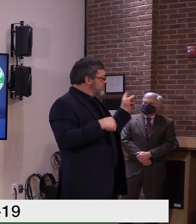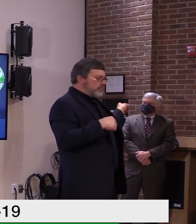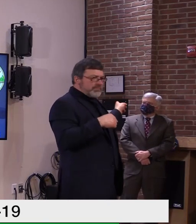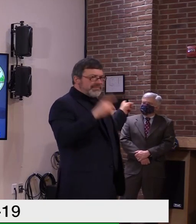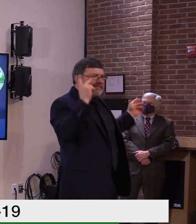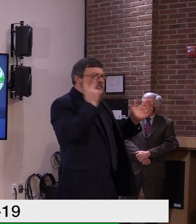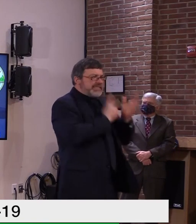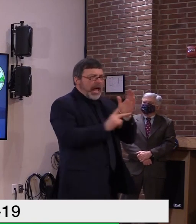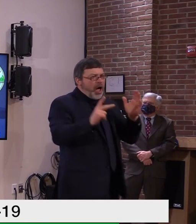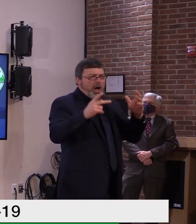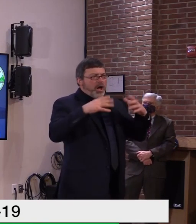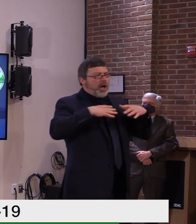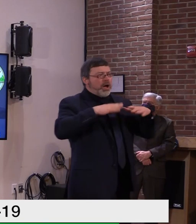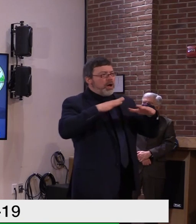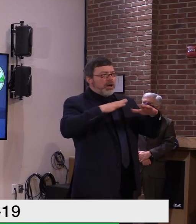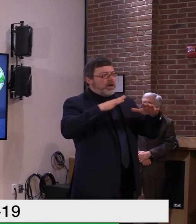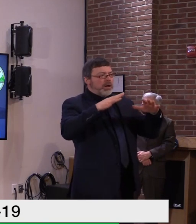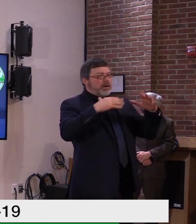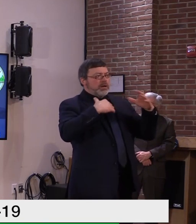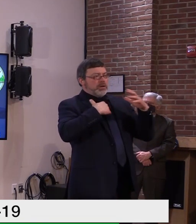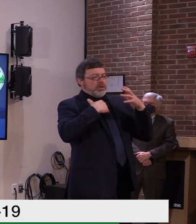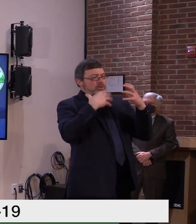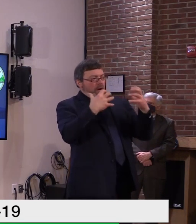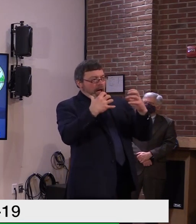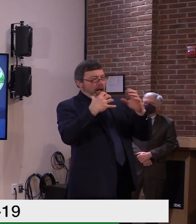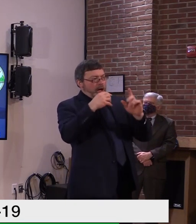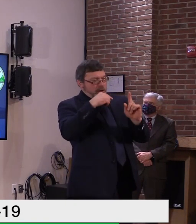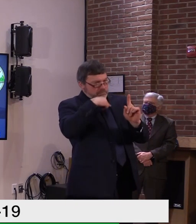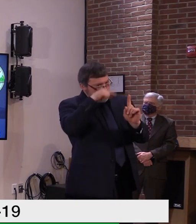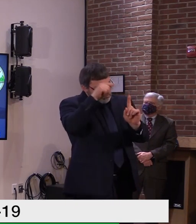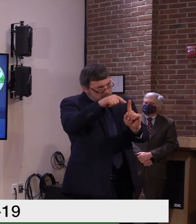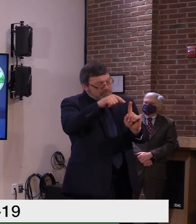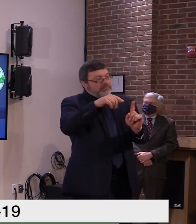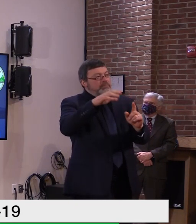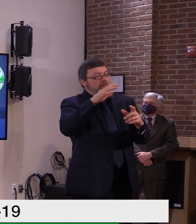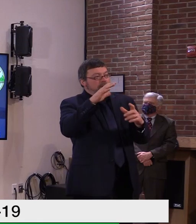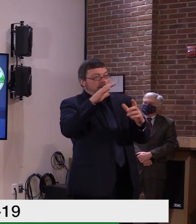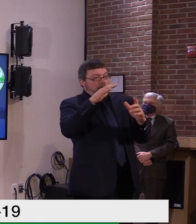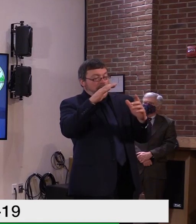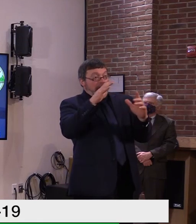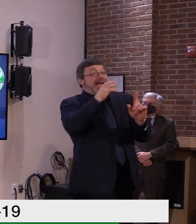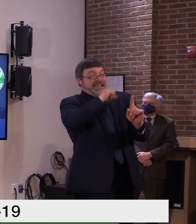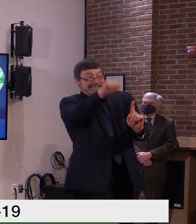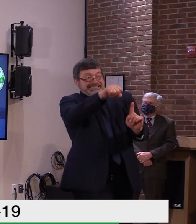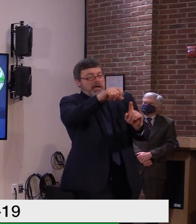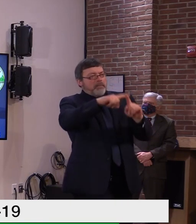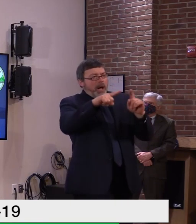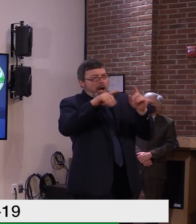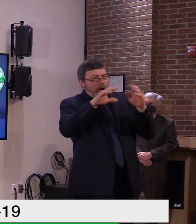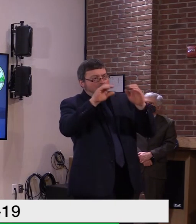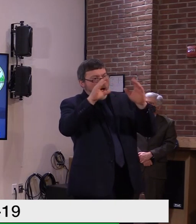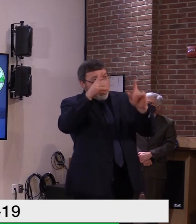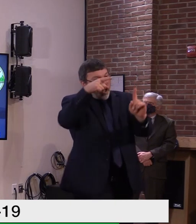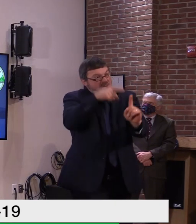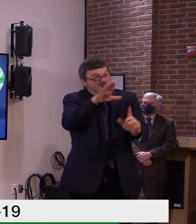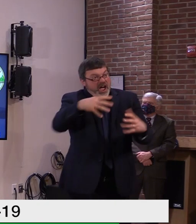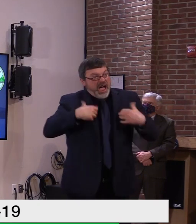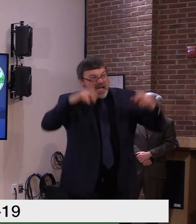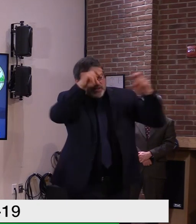in terms of what that means to have a chronic condition, because number of people have chronic conditions that don't necessarily mean